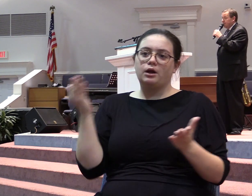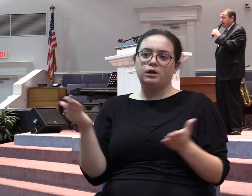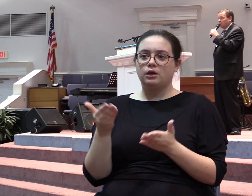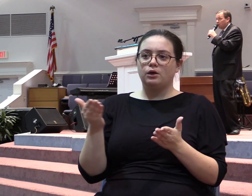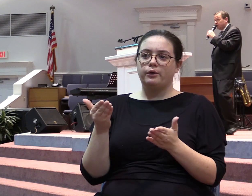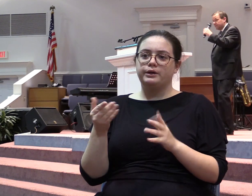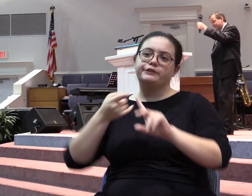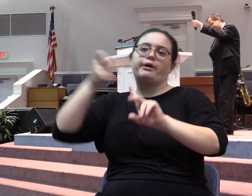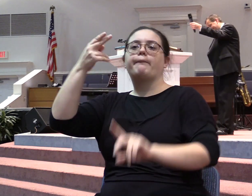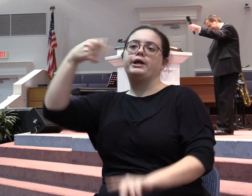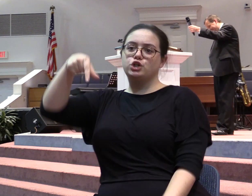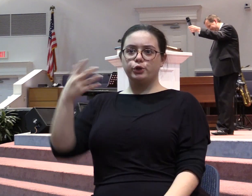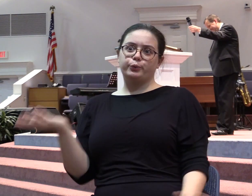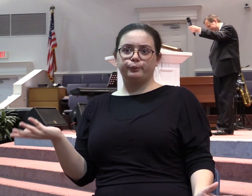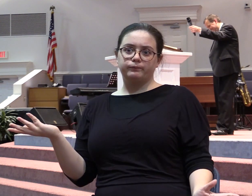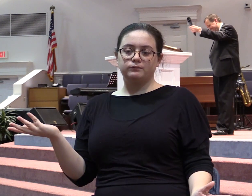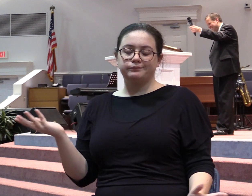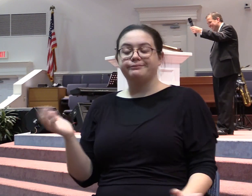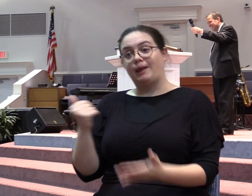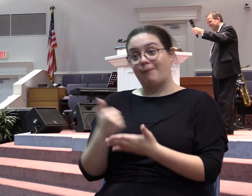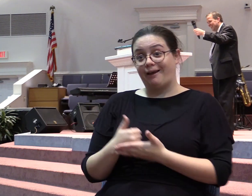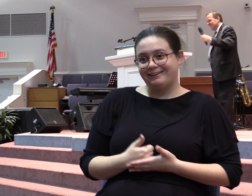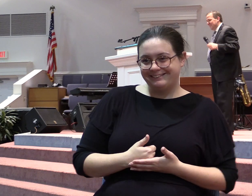executive from headquarters. Amen.